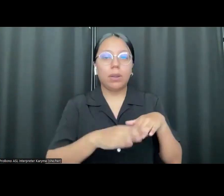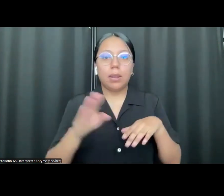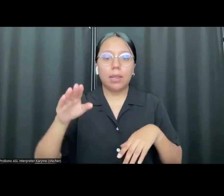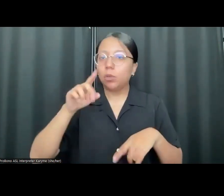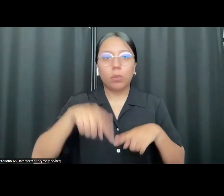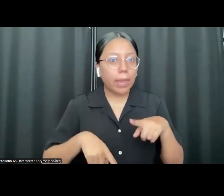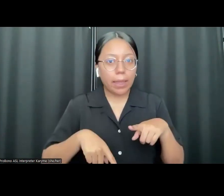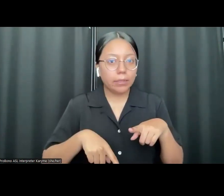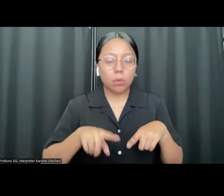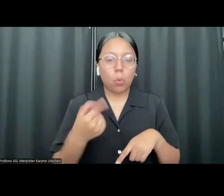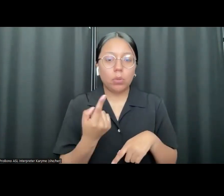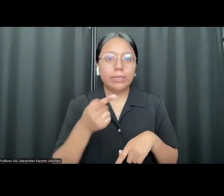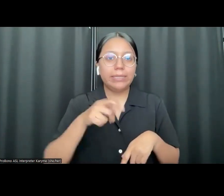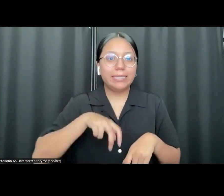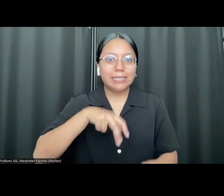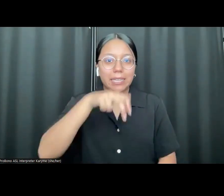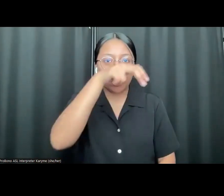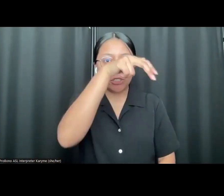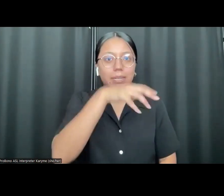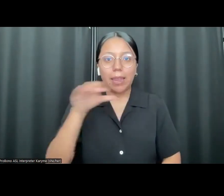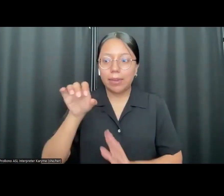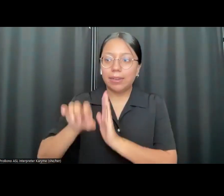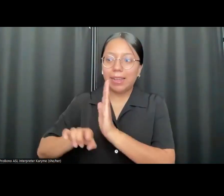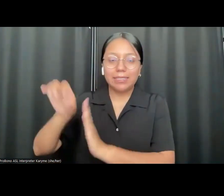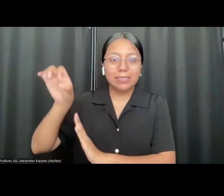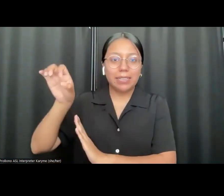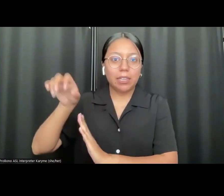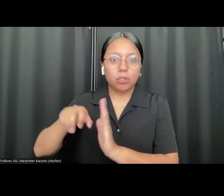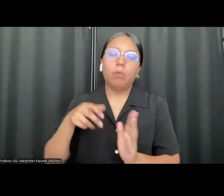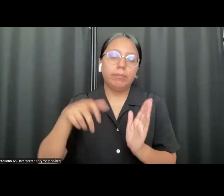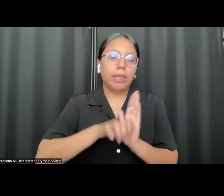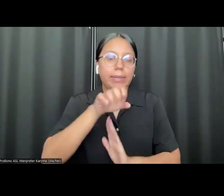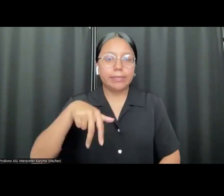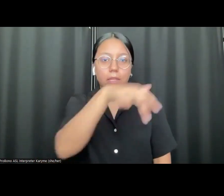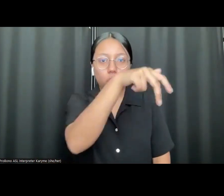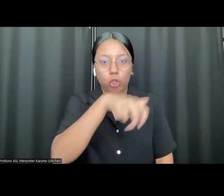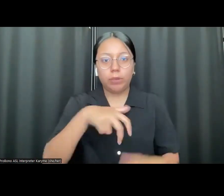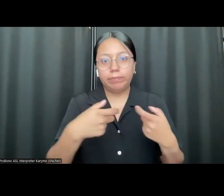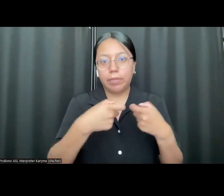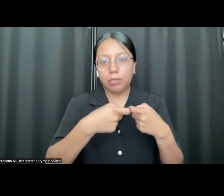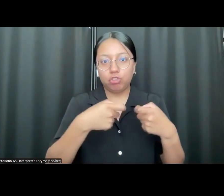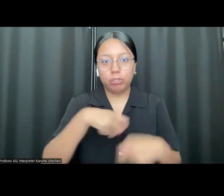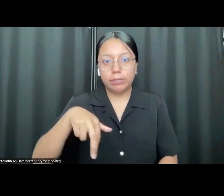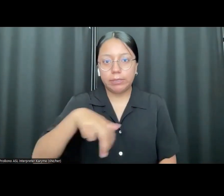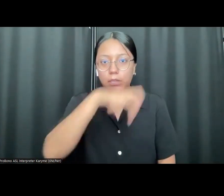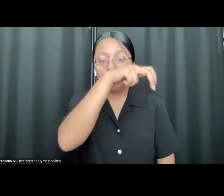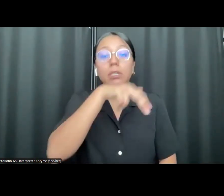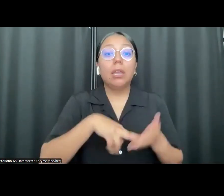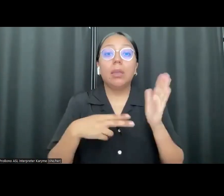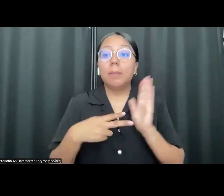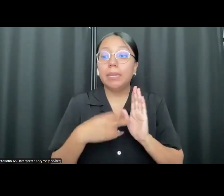an escalator. So we were like, huh, like if people are taking the subway to the event, they won't be able to get